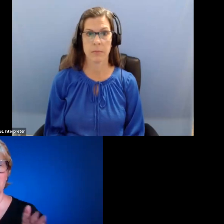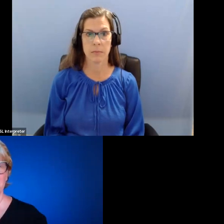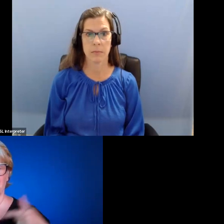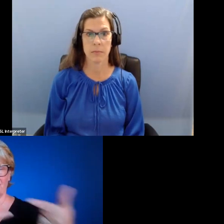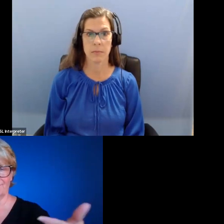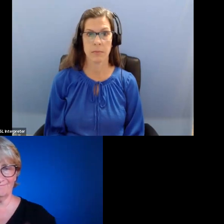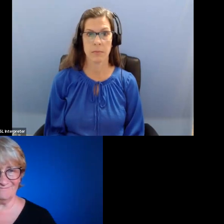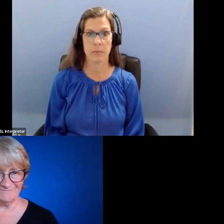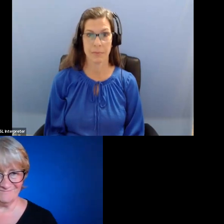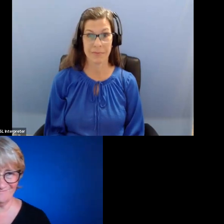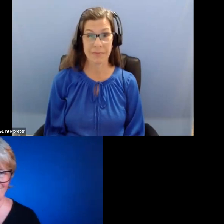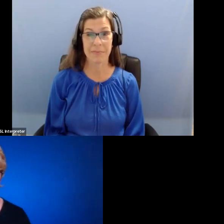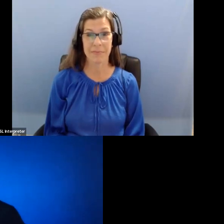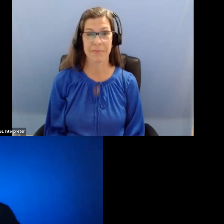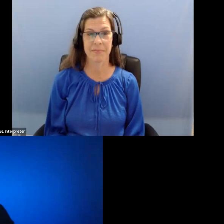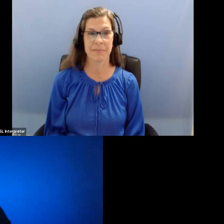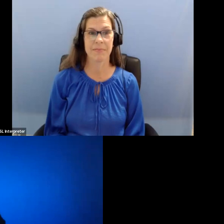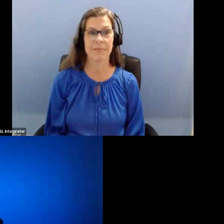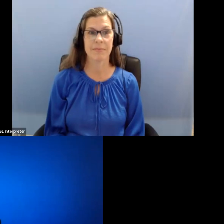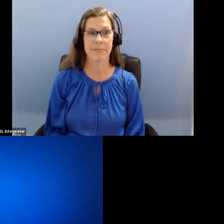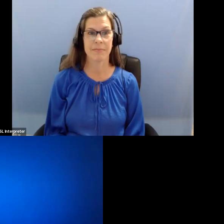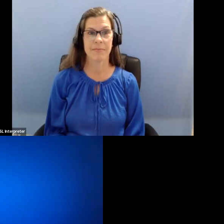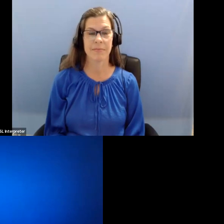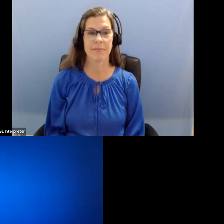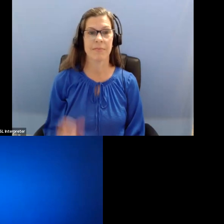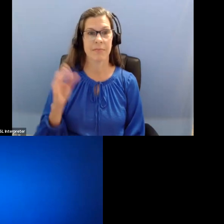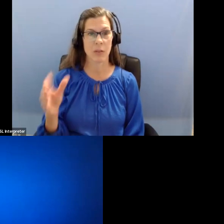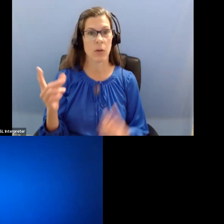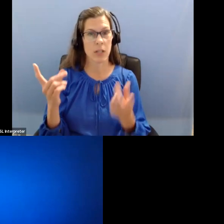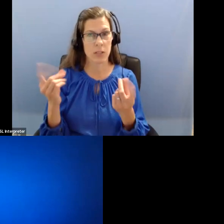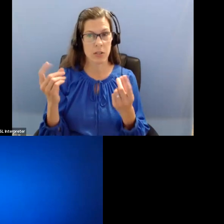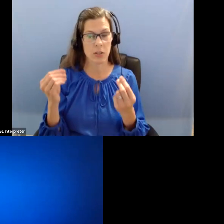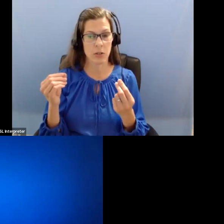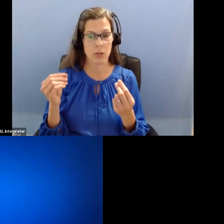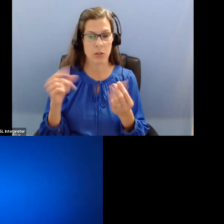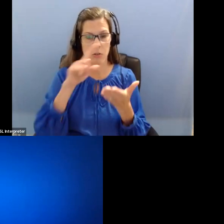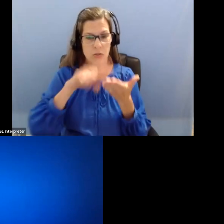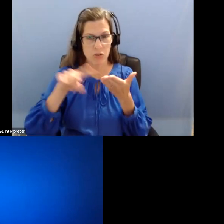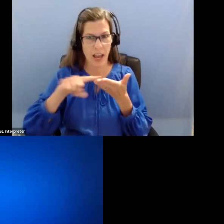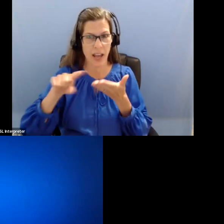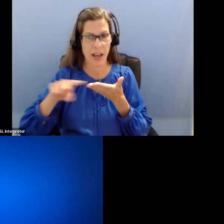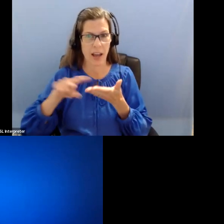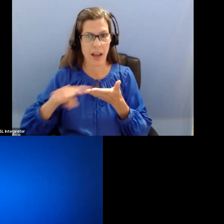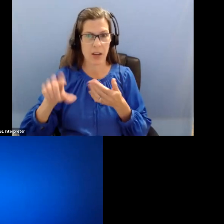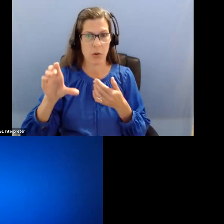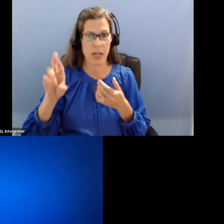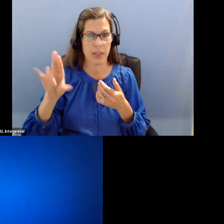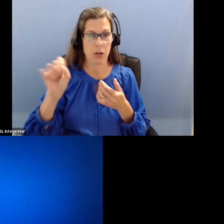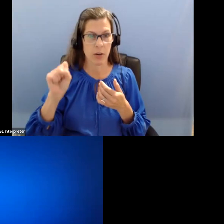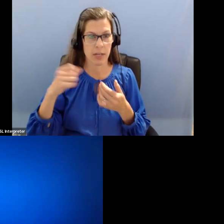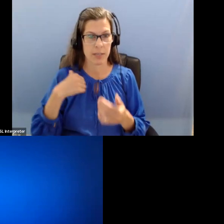of check-in with CRIS members to understand where they're at and what the barriers might be for some of them to